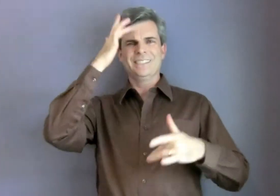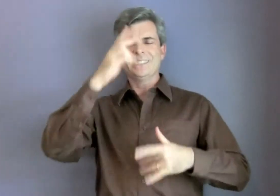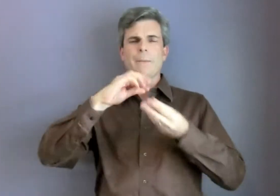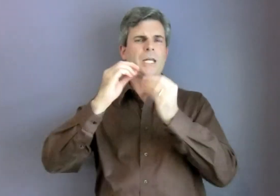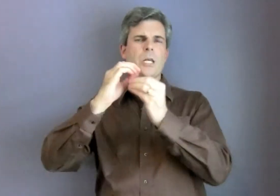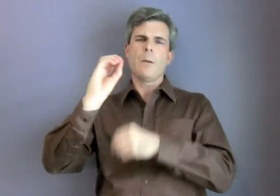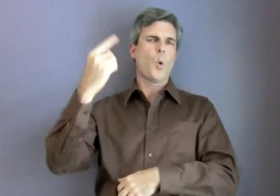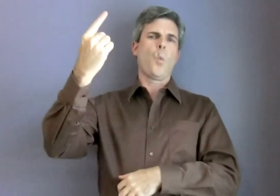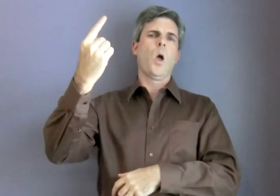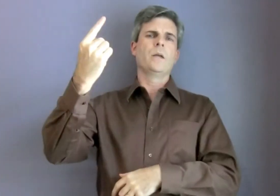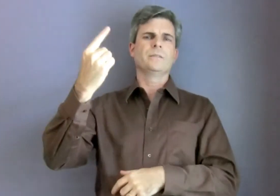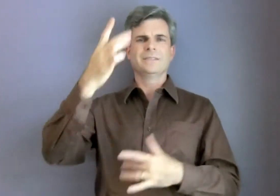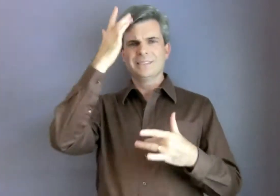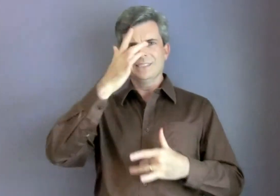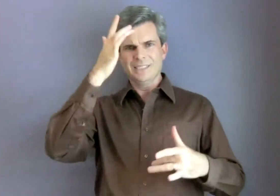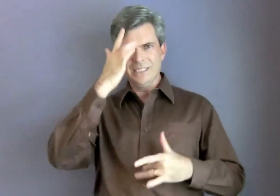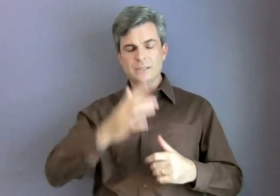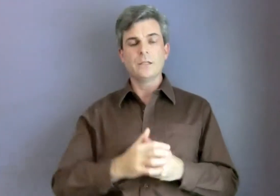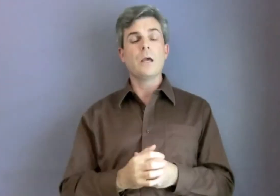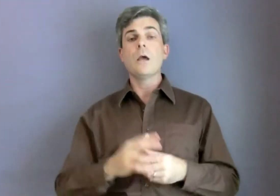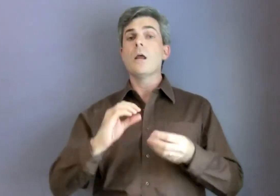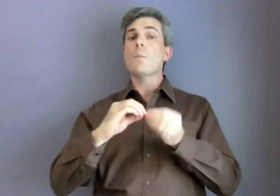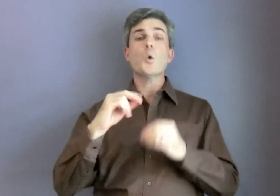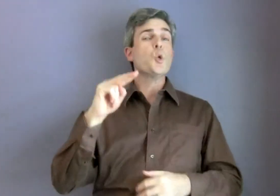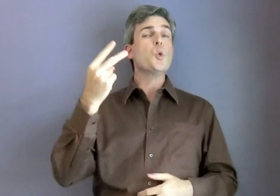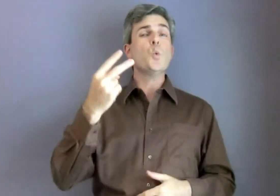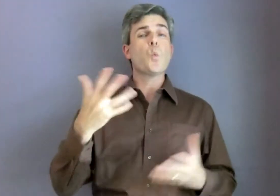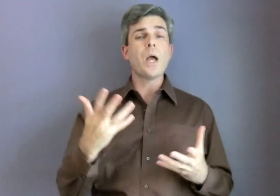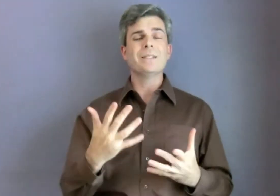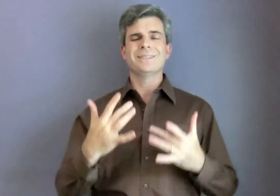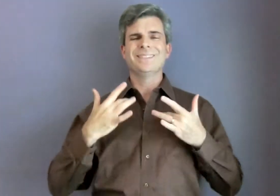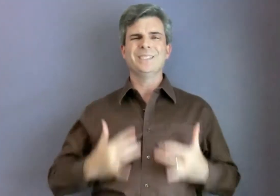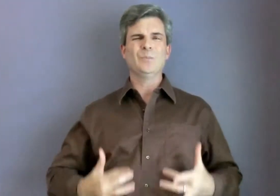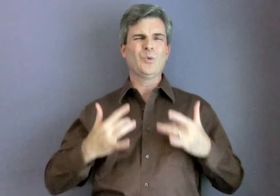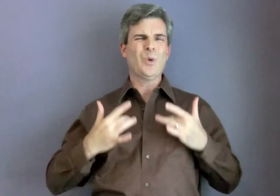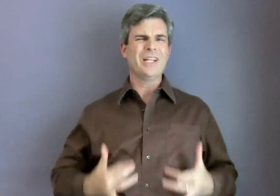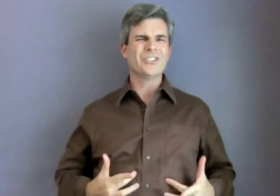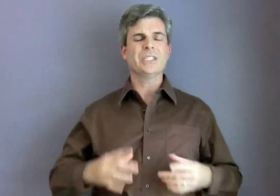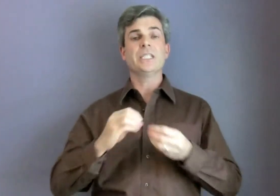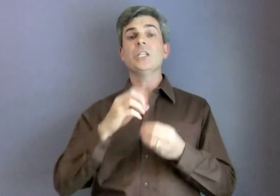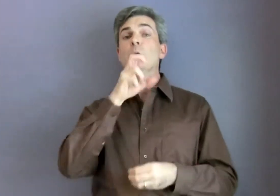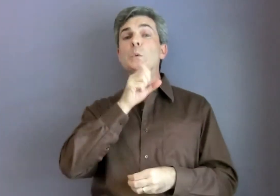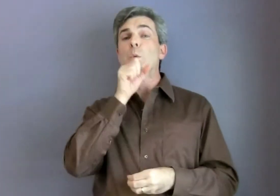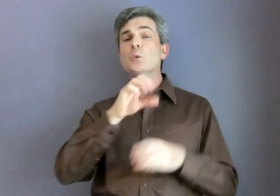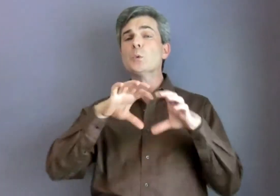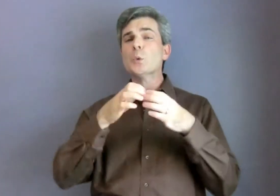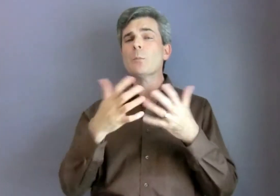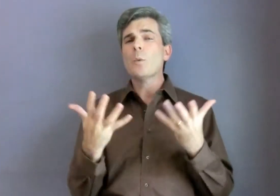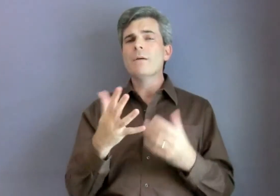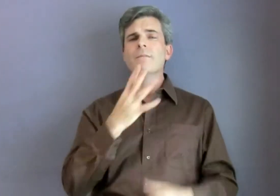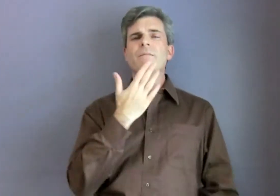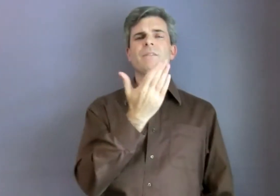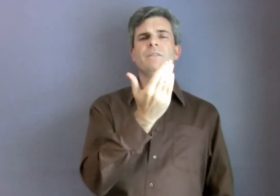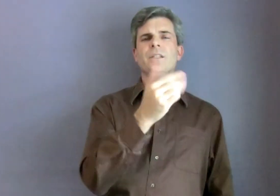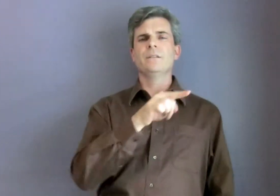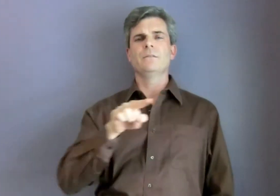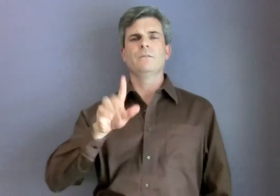#2 source of disability is depression in the age group of 15 to 44. Our children are becoming depressed